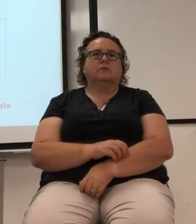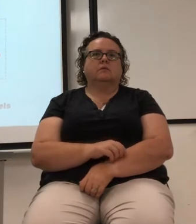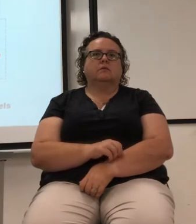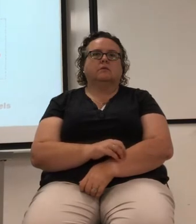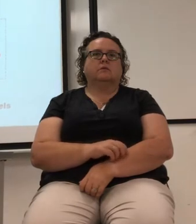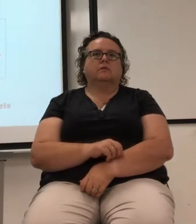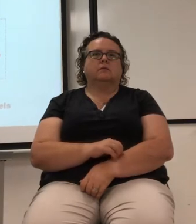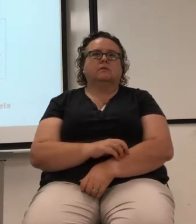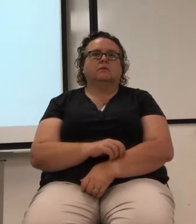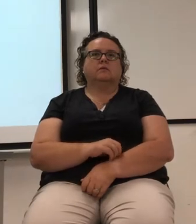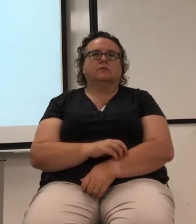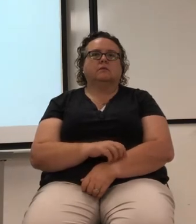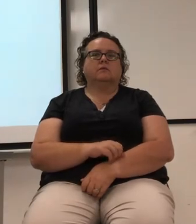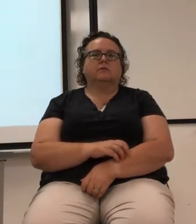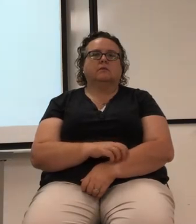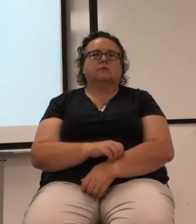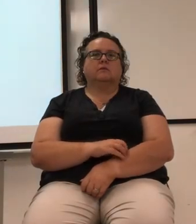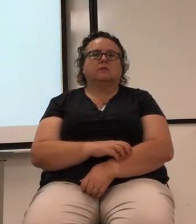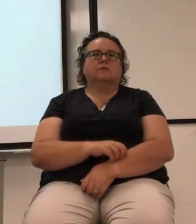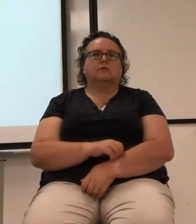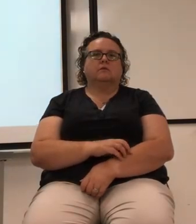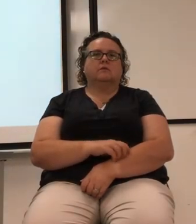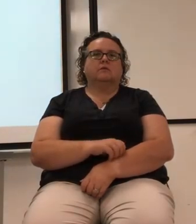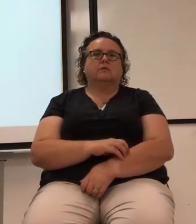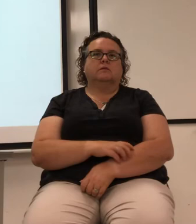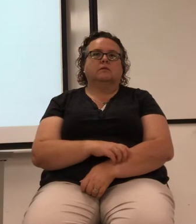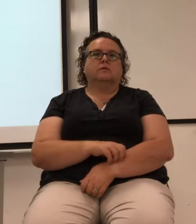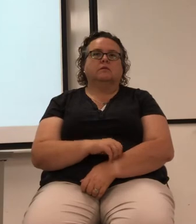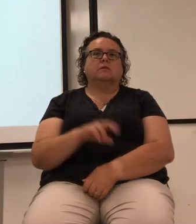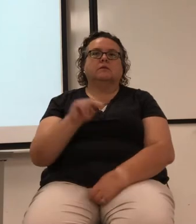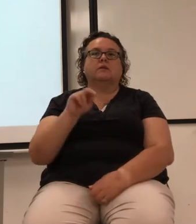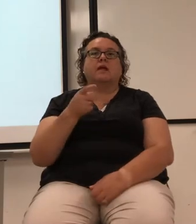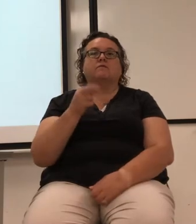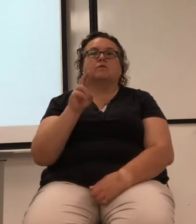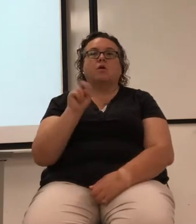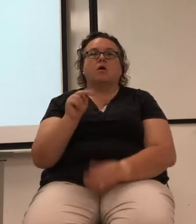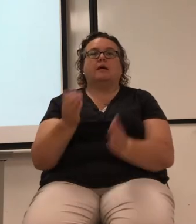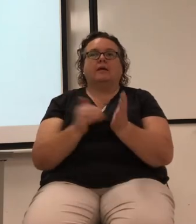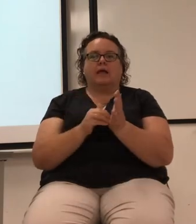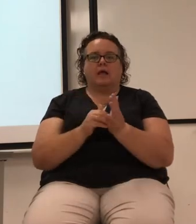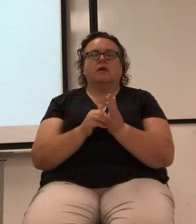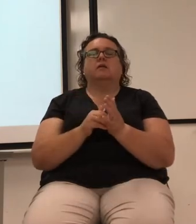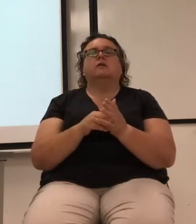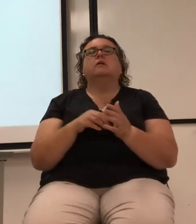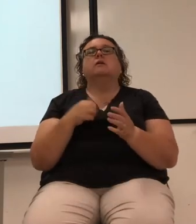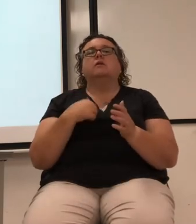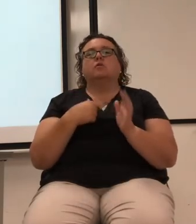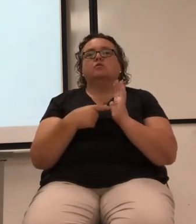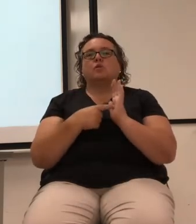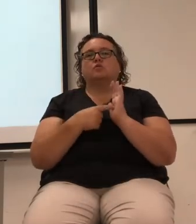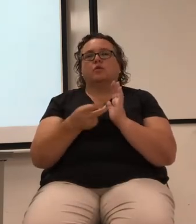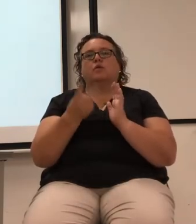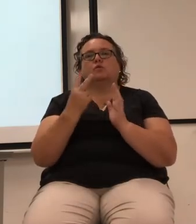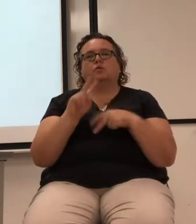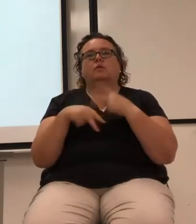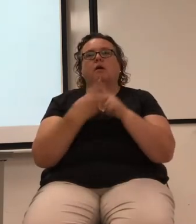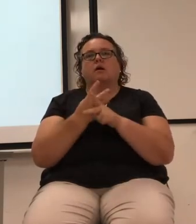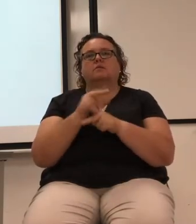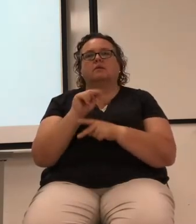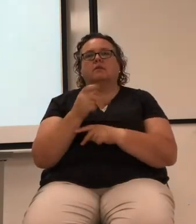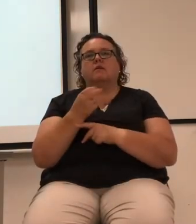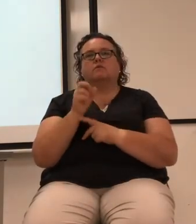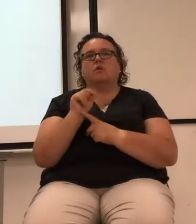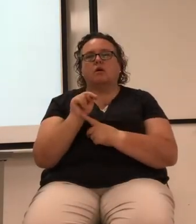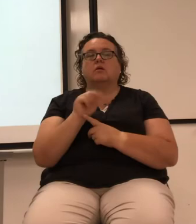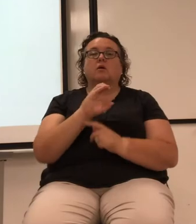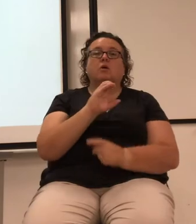So here's the nephron again. We talked about it before, I just erased it, but it shows the two kinds of nephrons, the